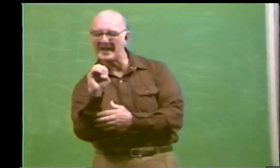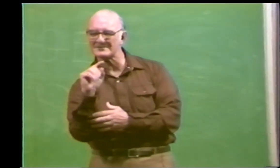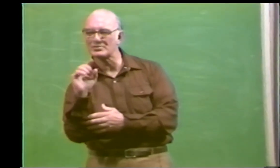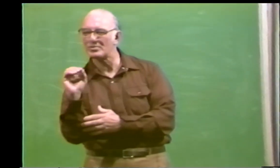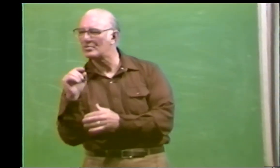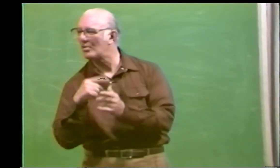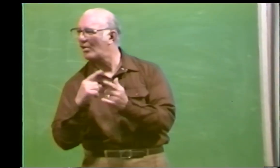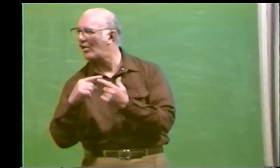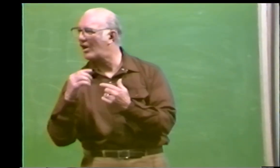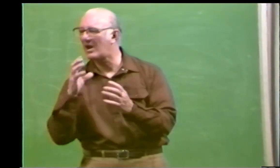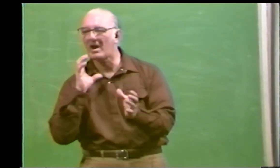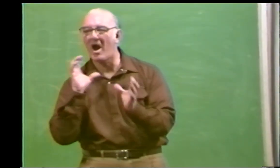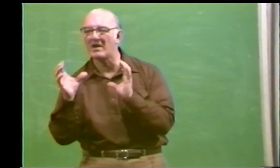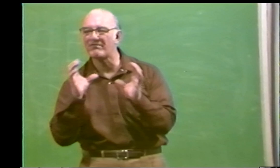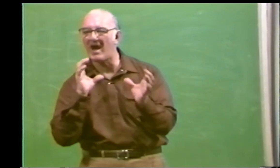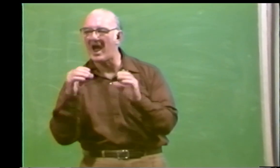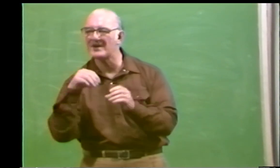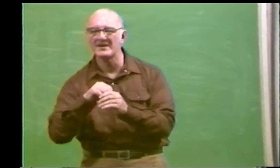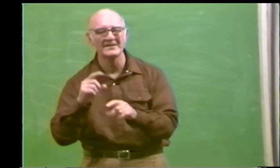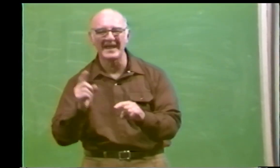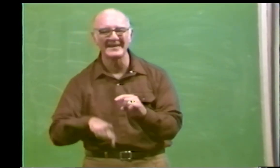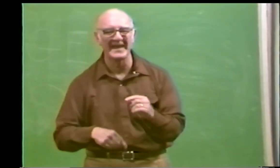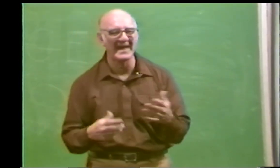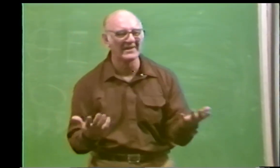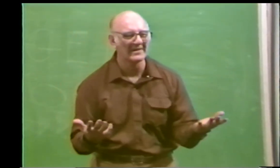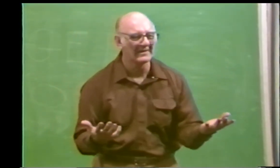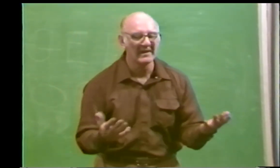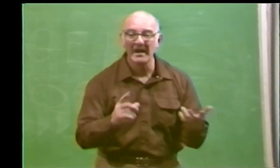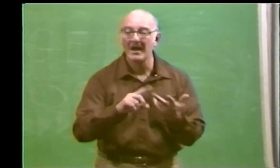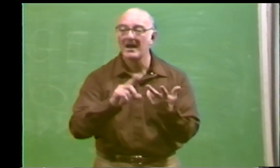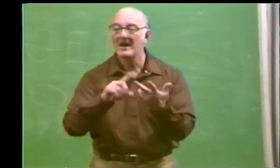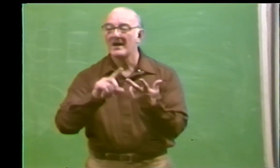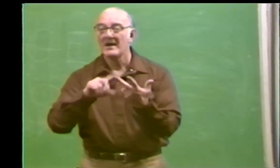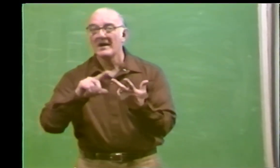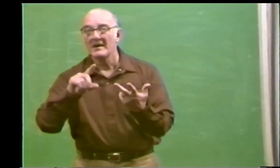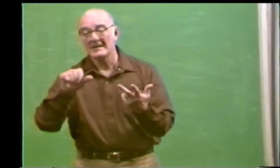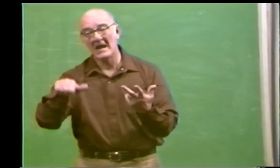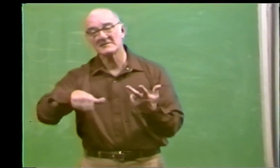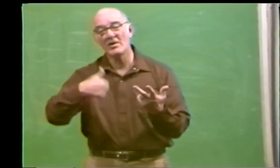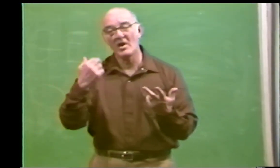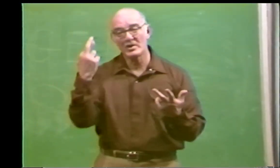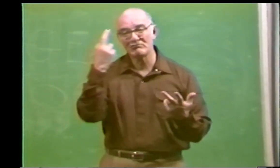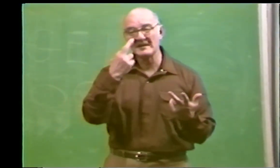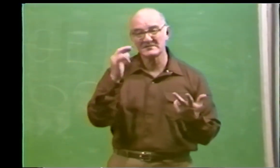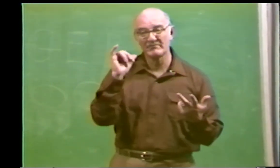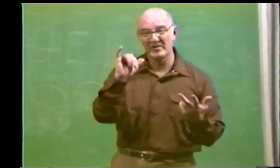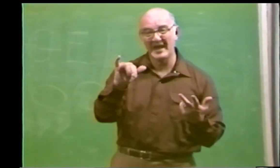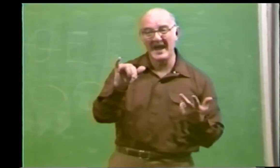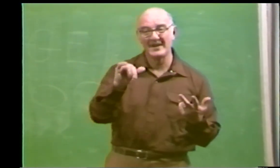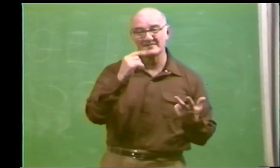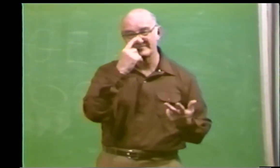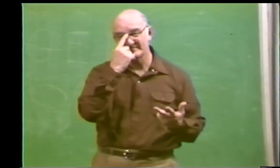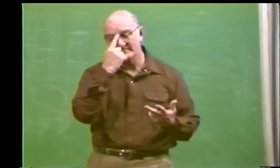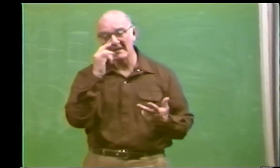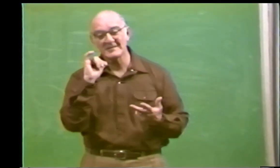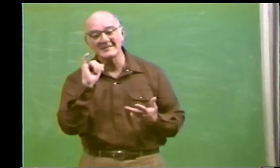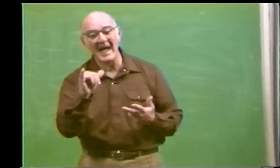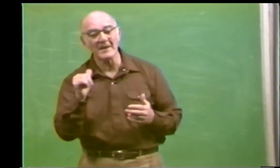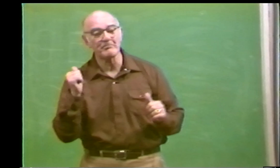relate to or confide in. They can't. There's another reason for that. That